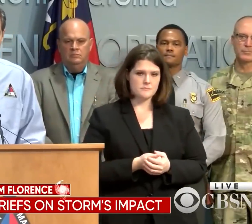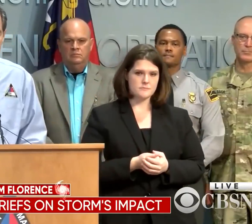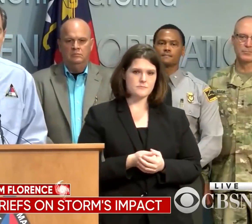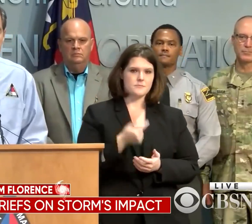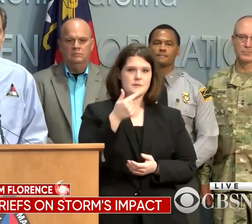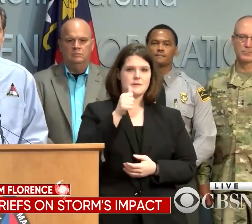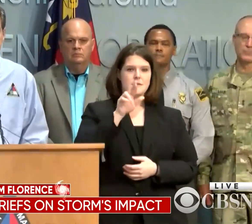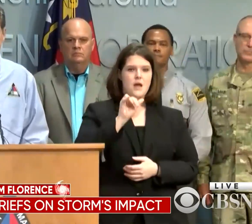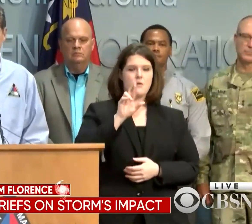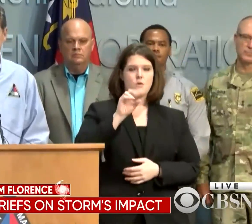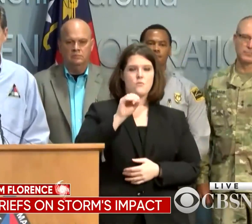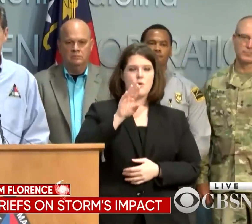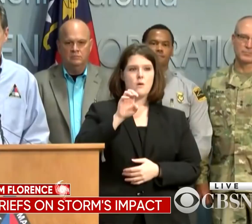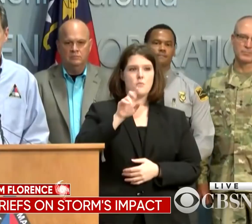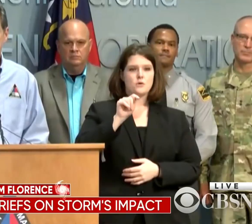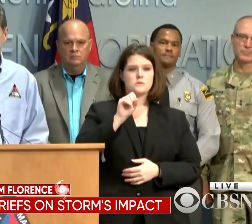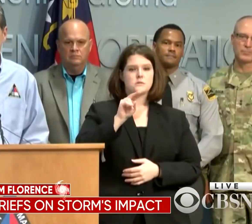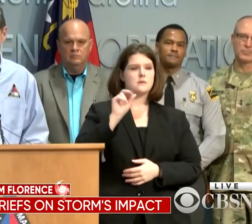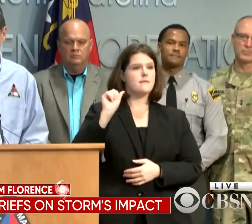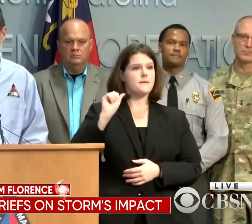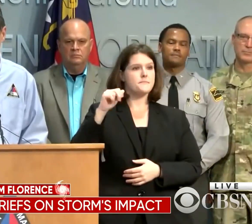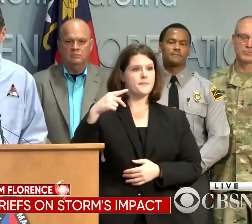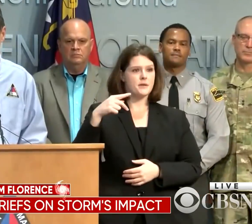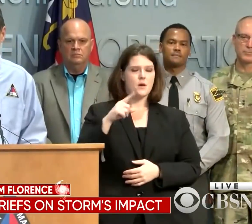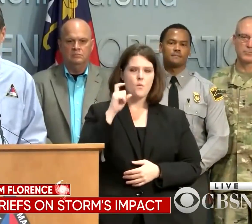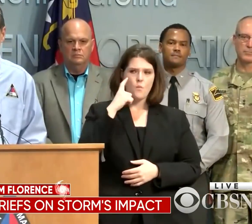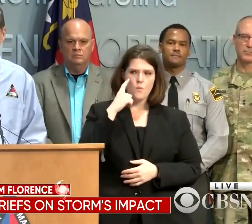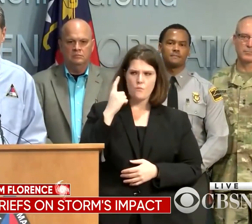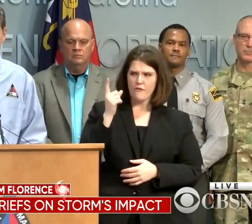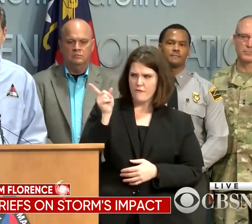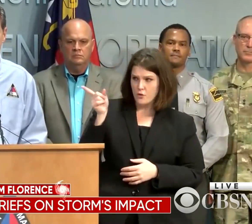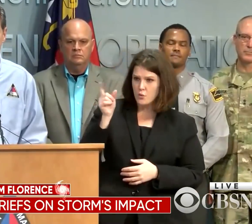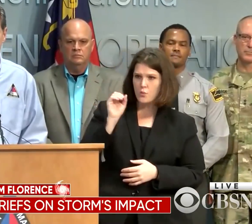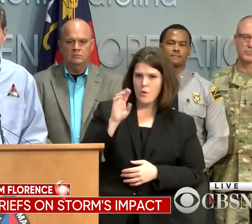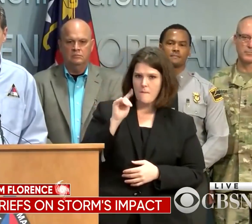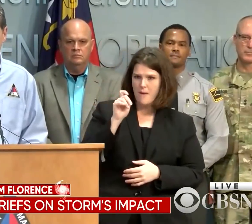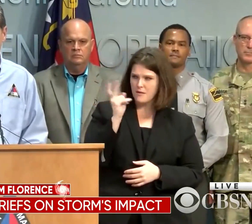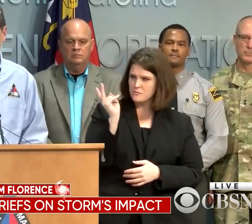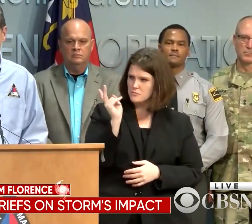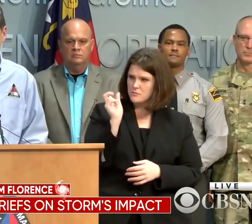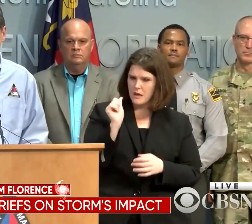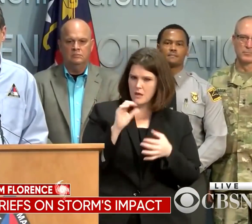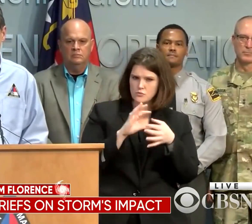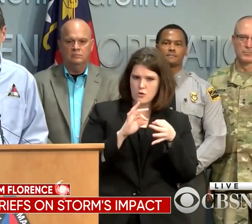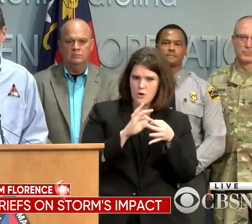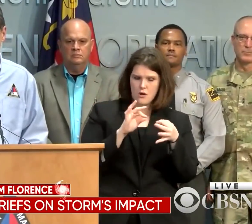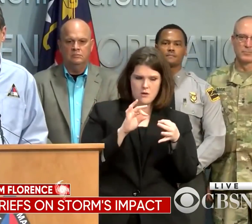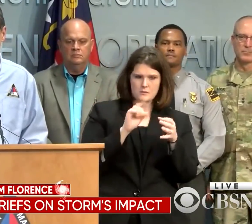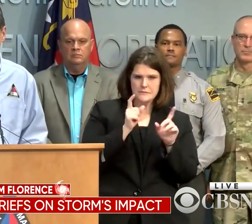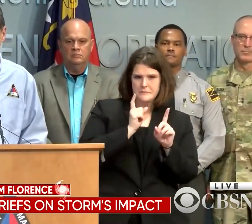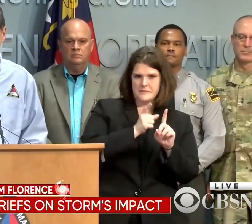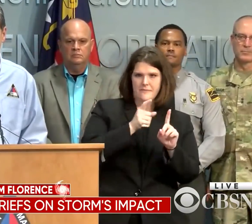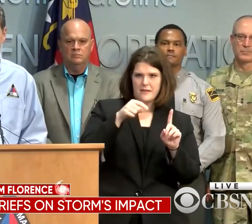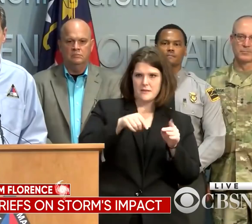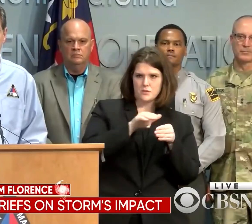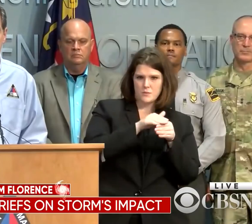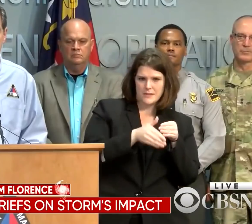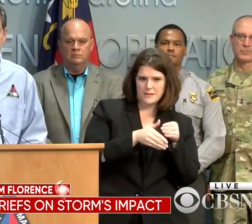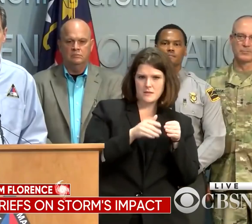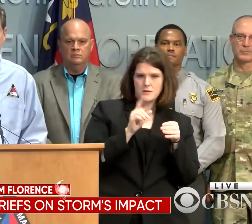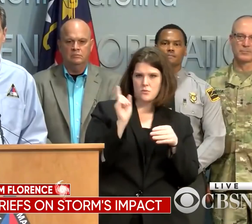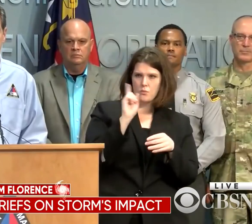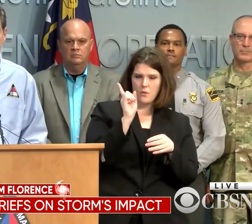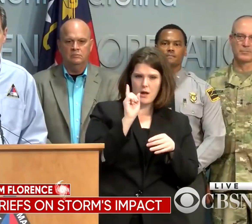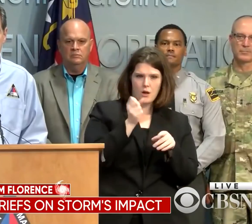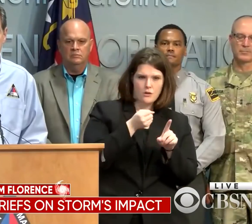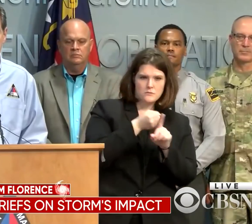Thank you. Gary Robertson, AP. I was wondering, Governor, if you or Mike could talk about more specifics about this weekend and the places